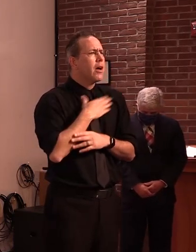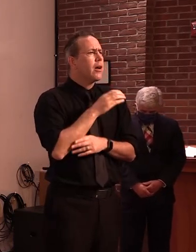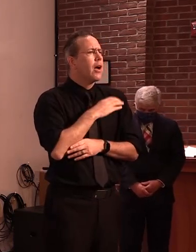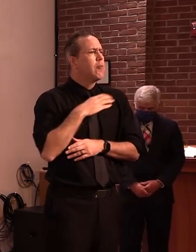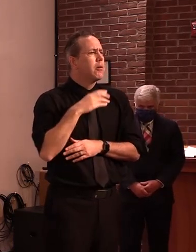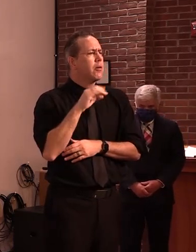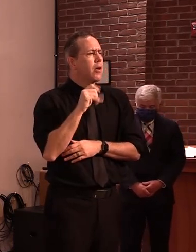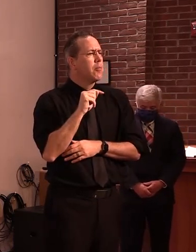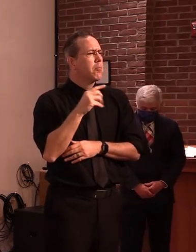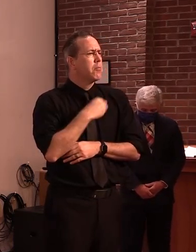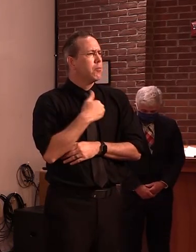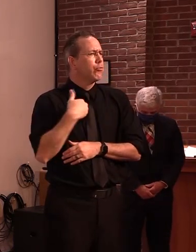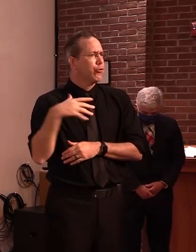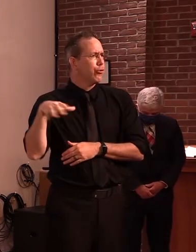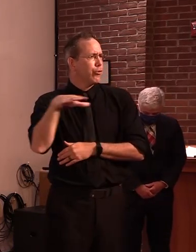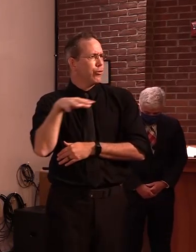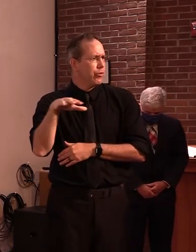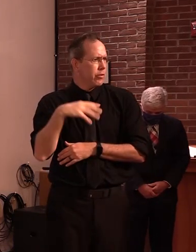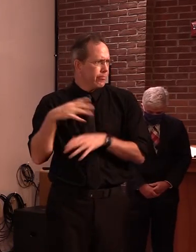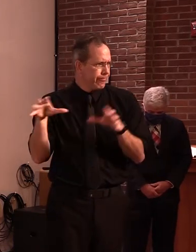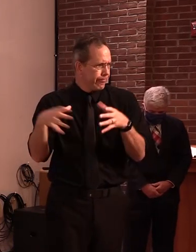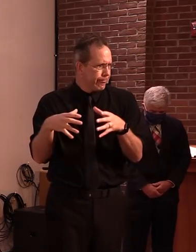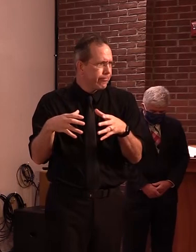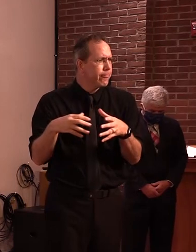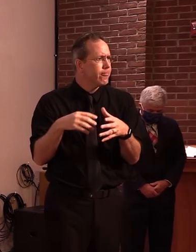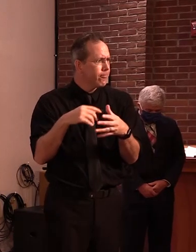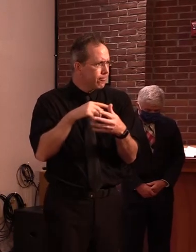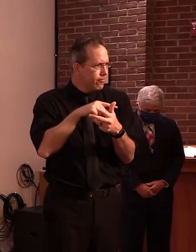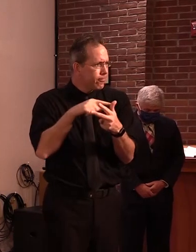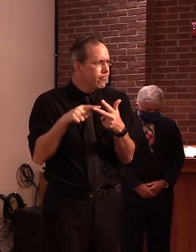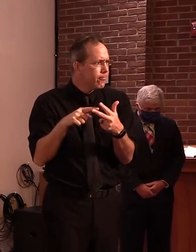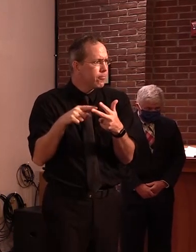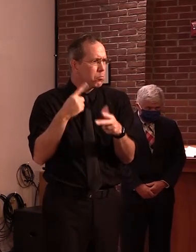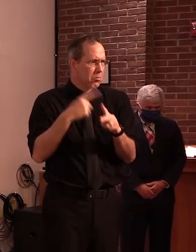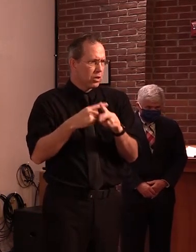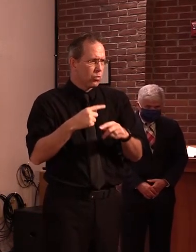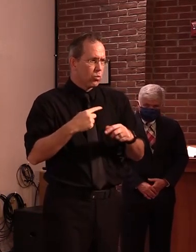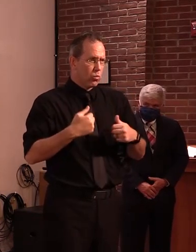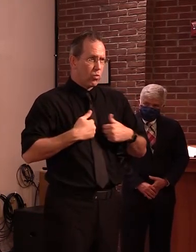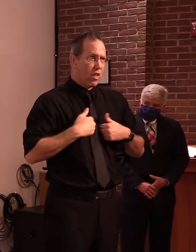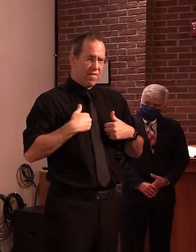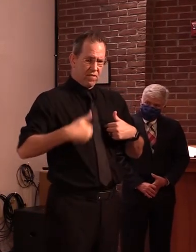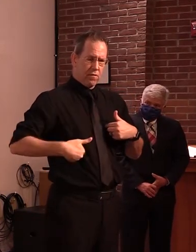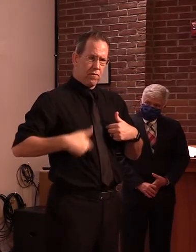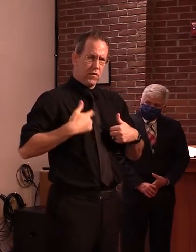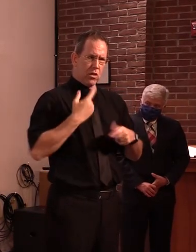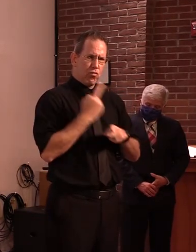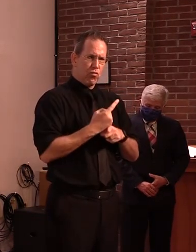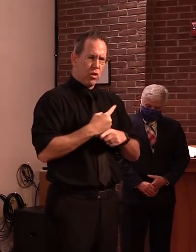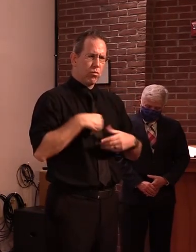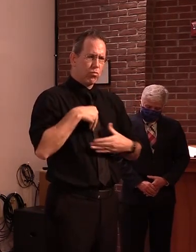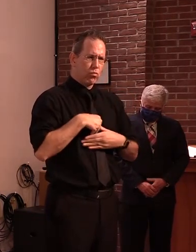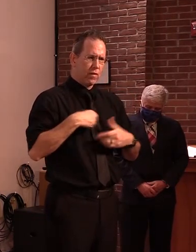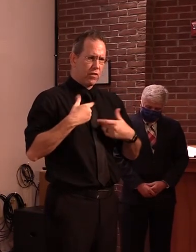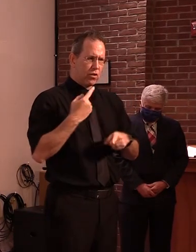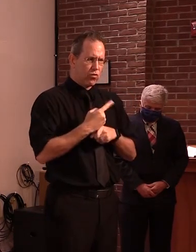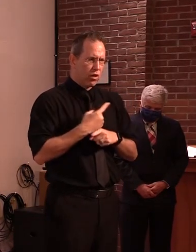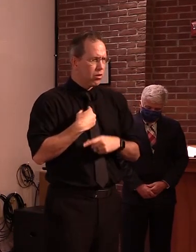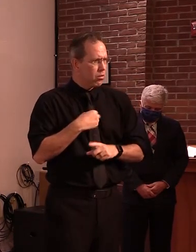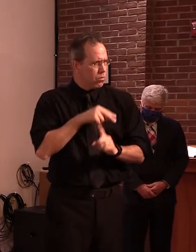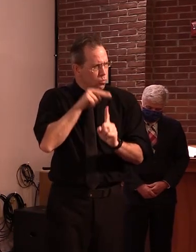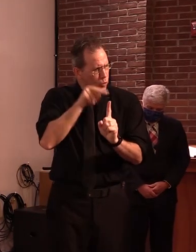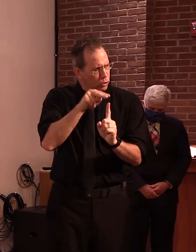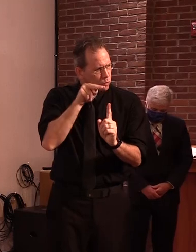is right as well. I mean, because I watch the data, I watch what's happening around the